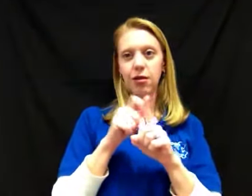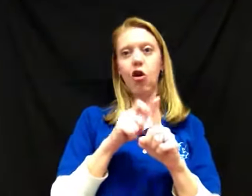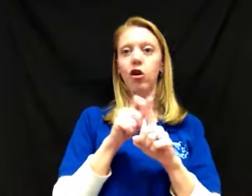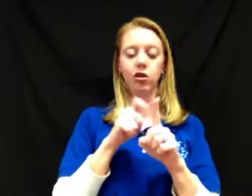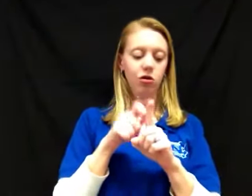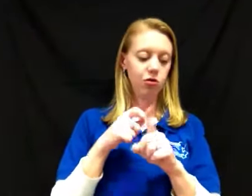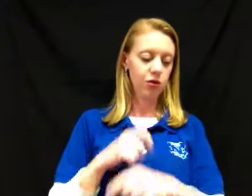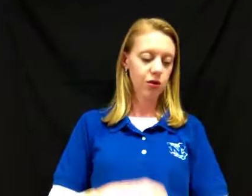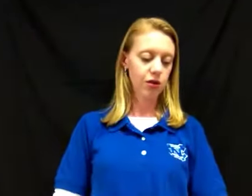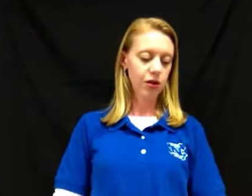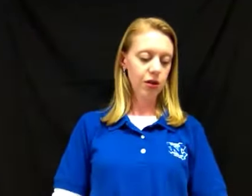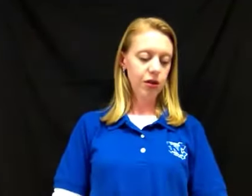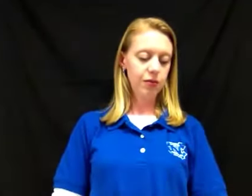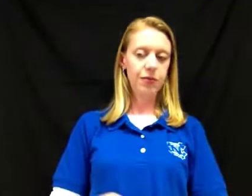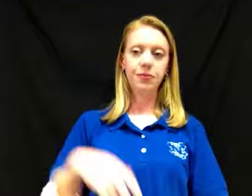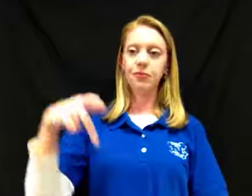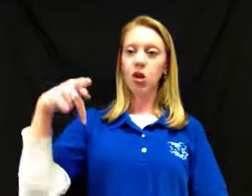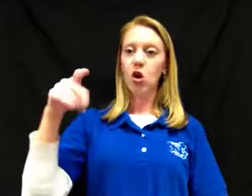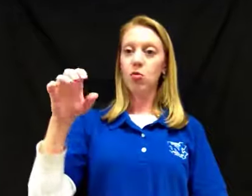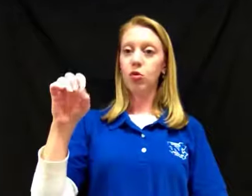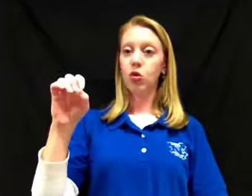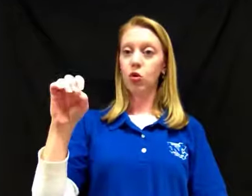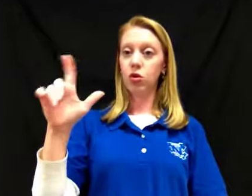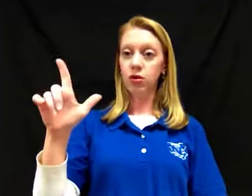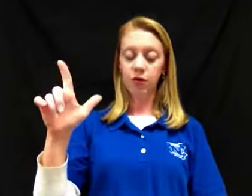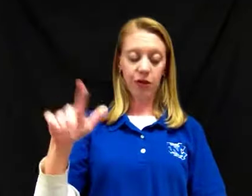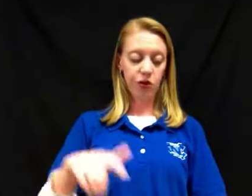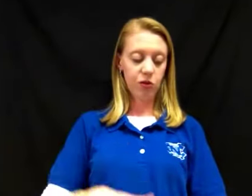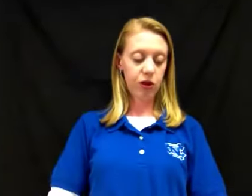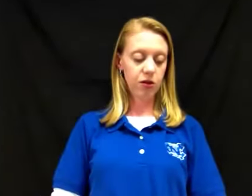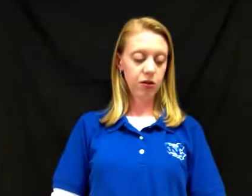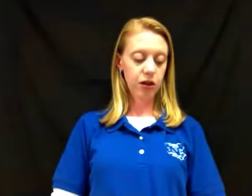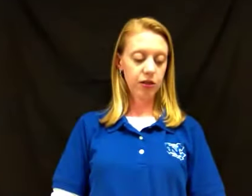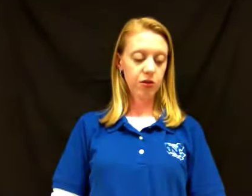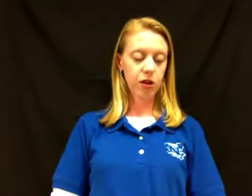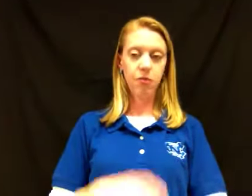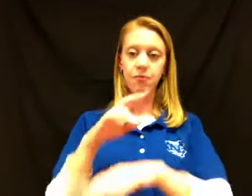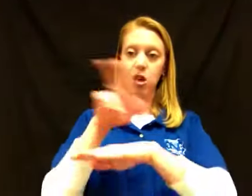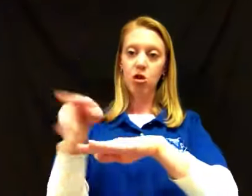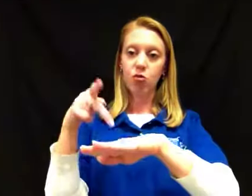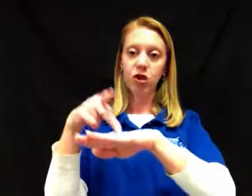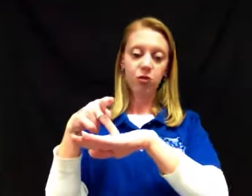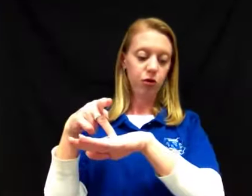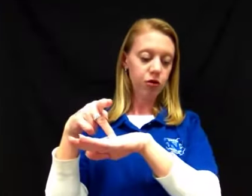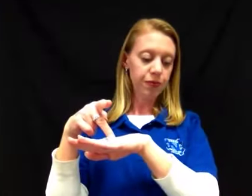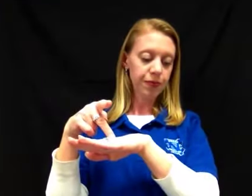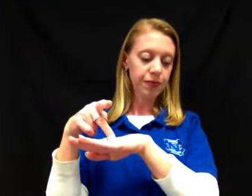on you. Pool, finger spelled, lexical sign. Principal.